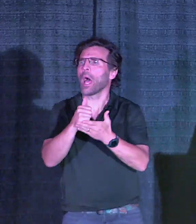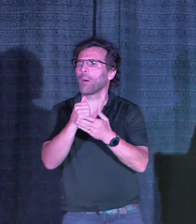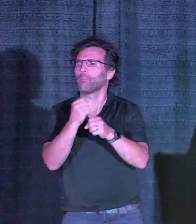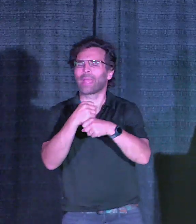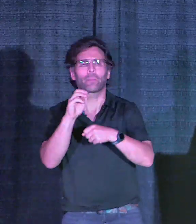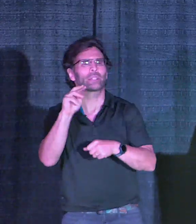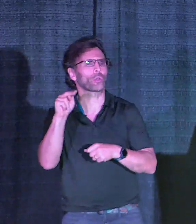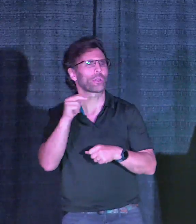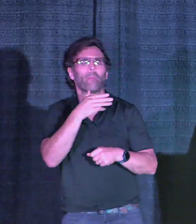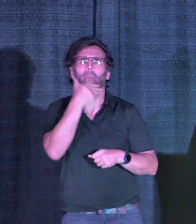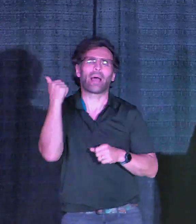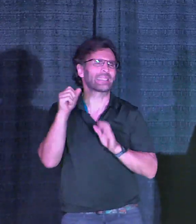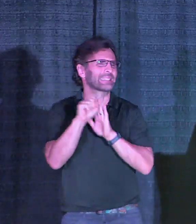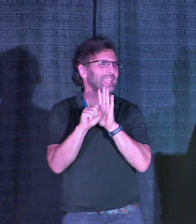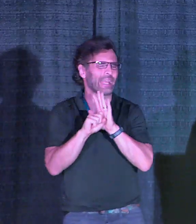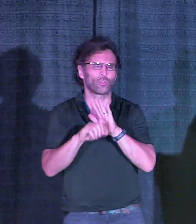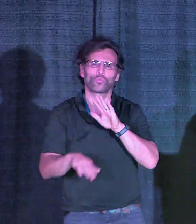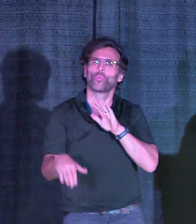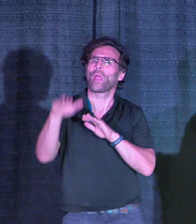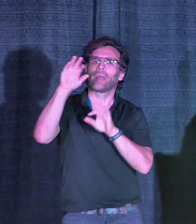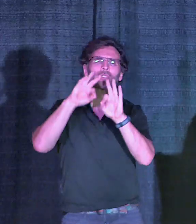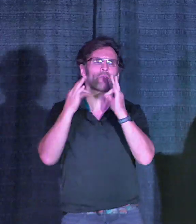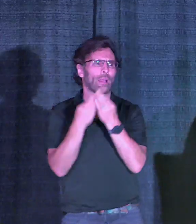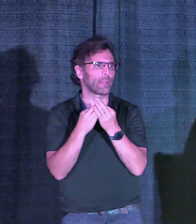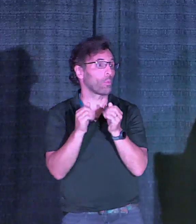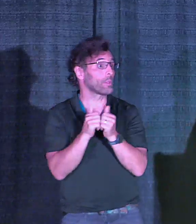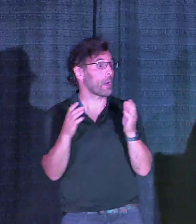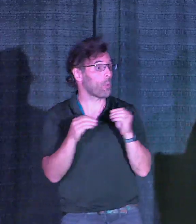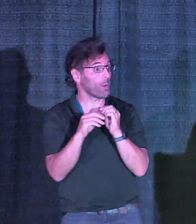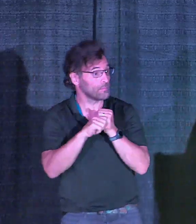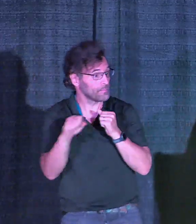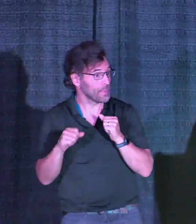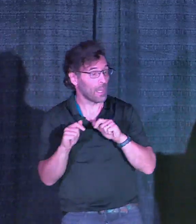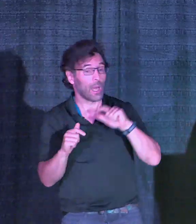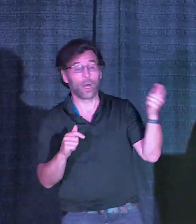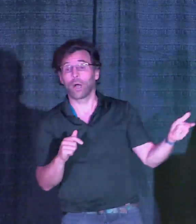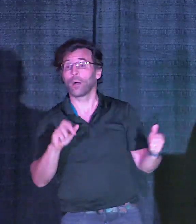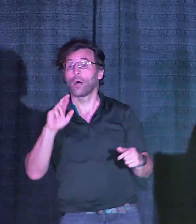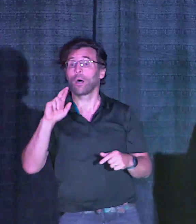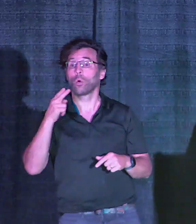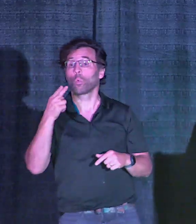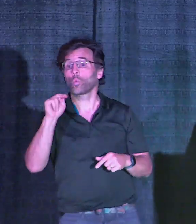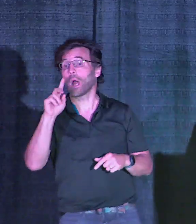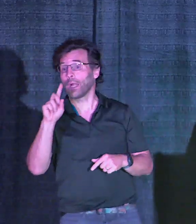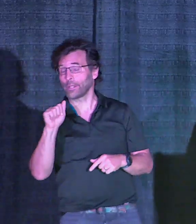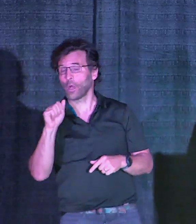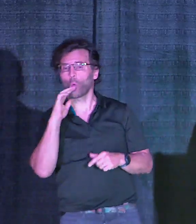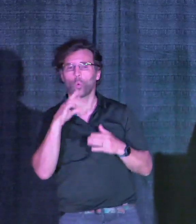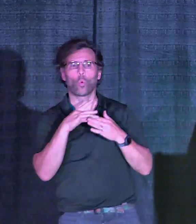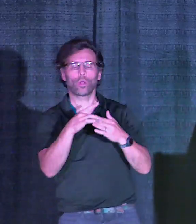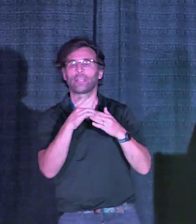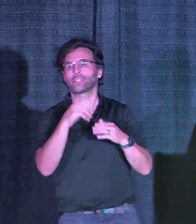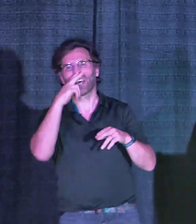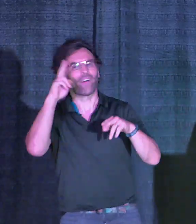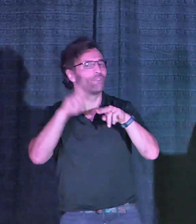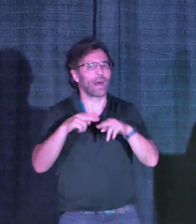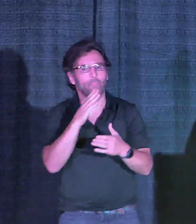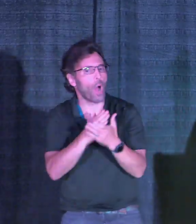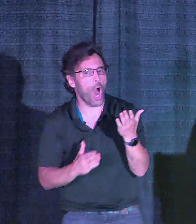state to raise a family. So without further ado, I'm going to pass it to Rhonda, who is going to lead us in the fun